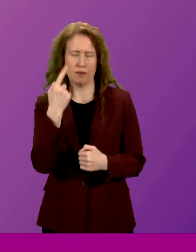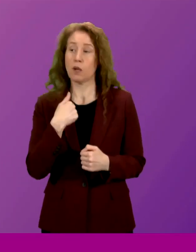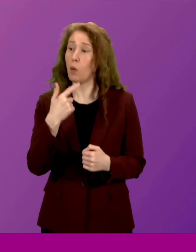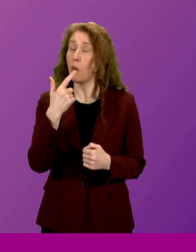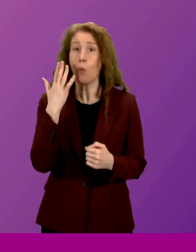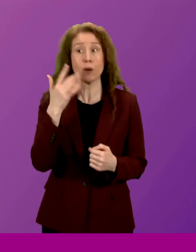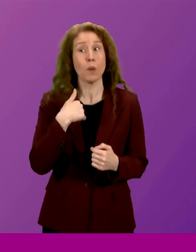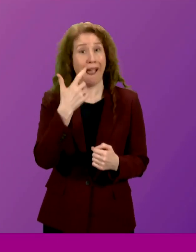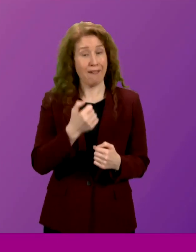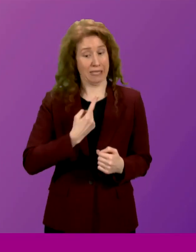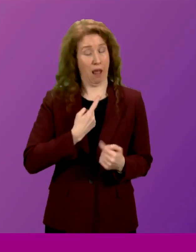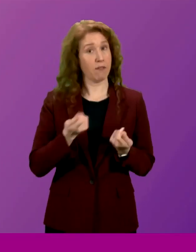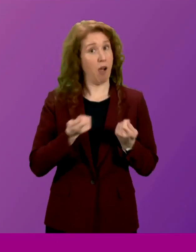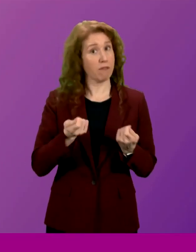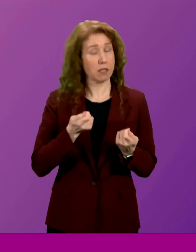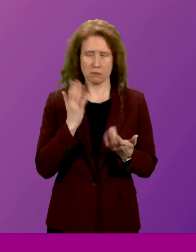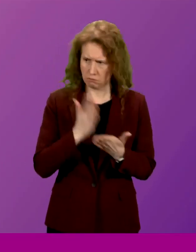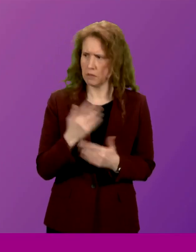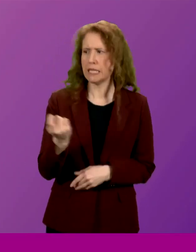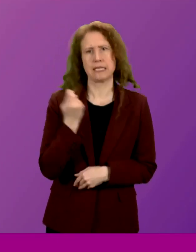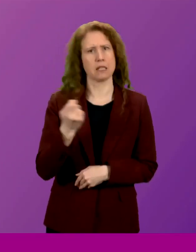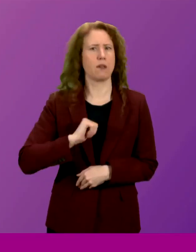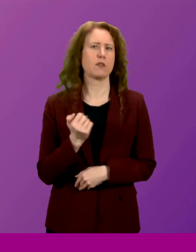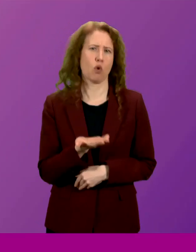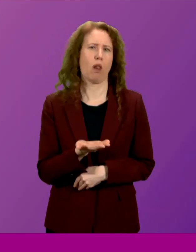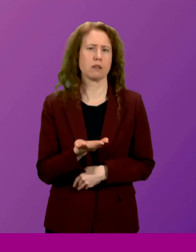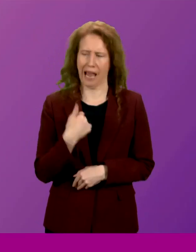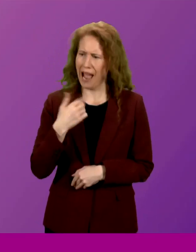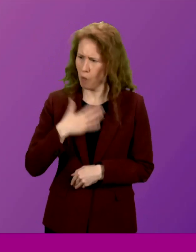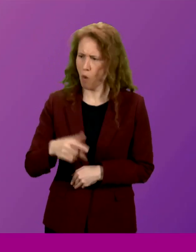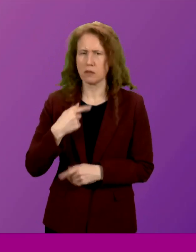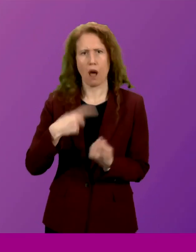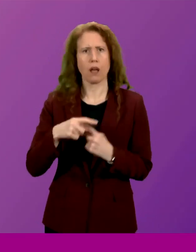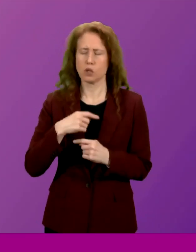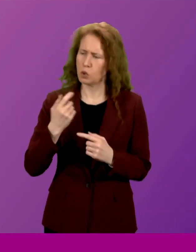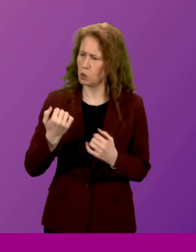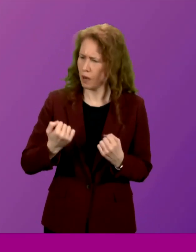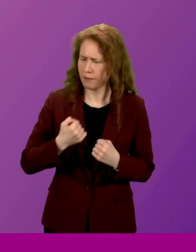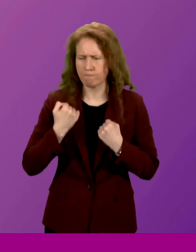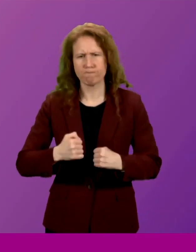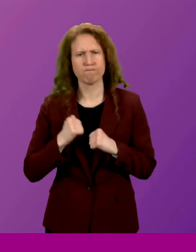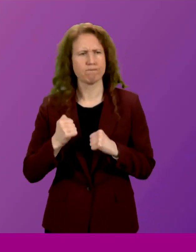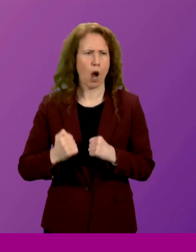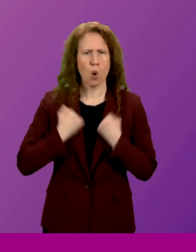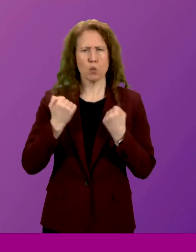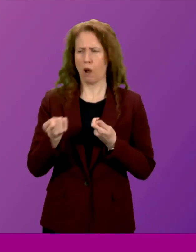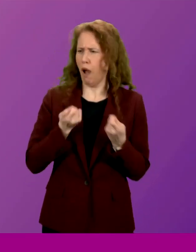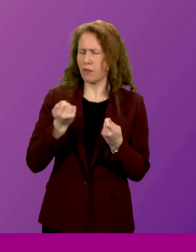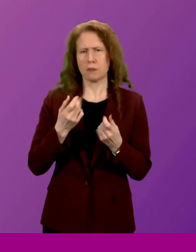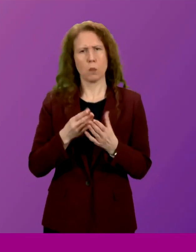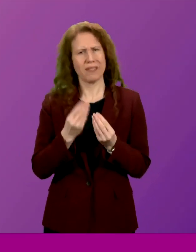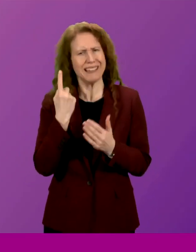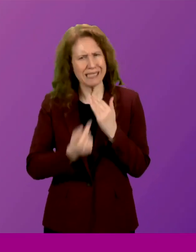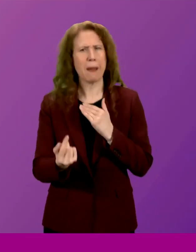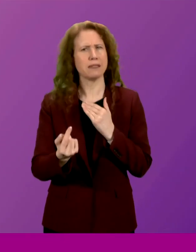to exercise self-government, it is successful for Scotland. I want us to be able to exercise more self-government with independence and